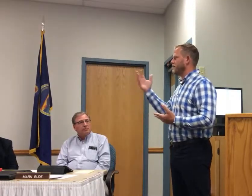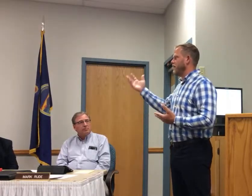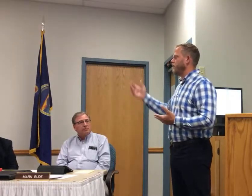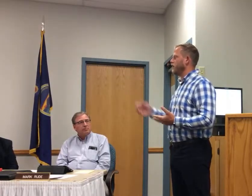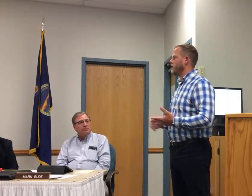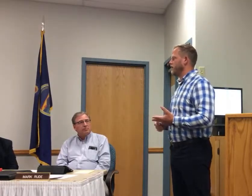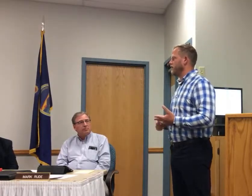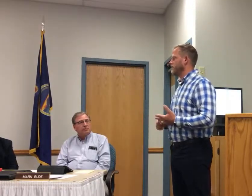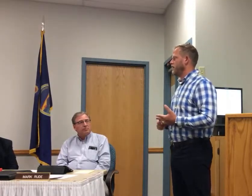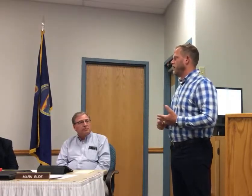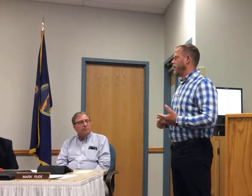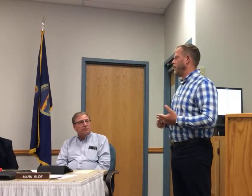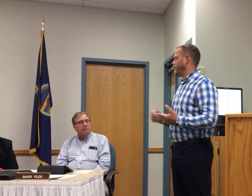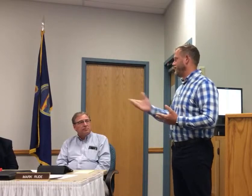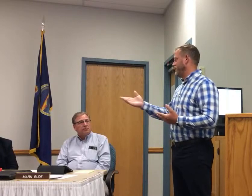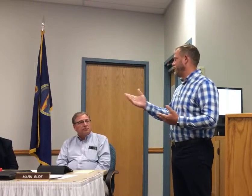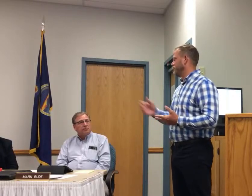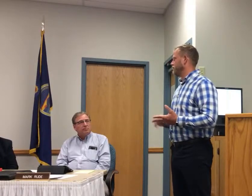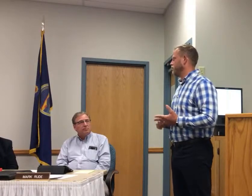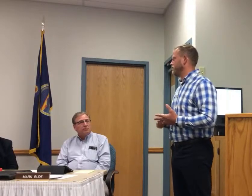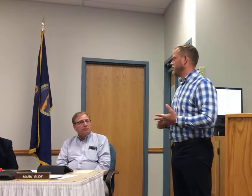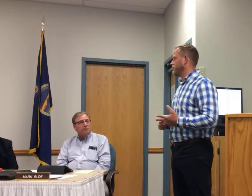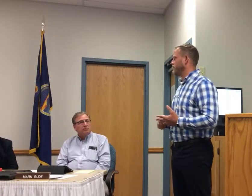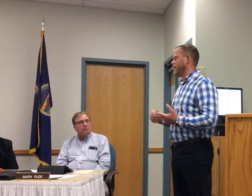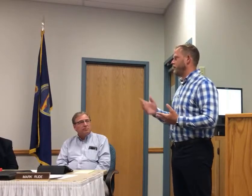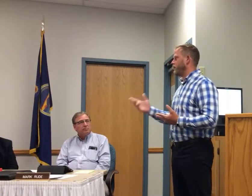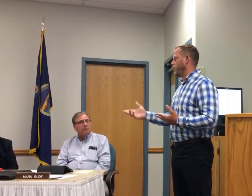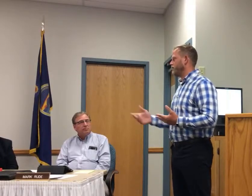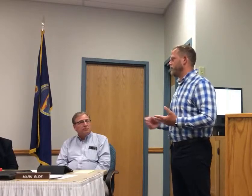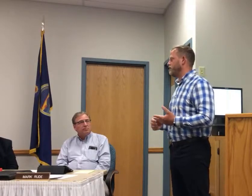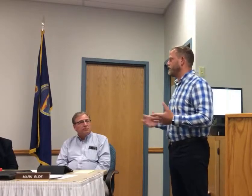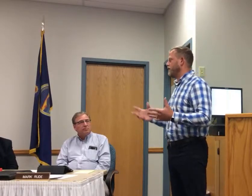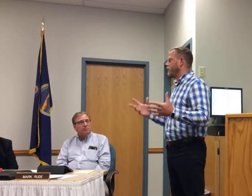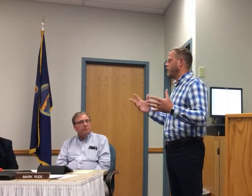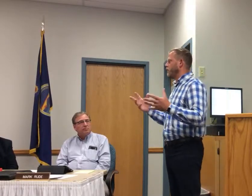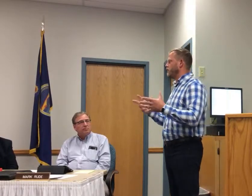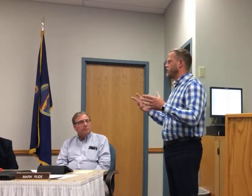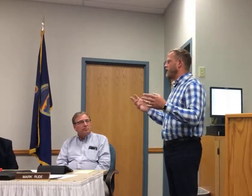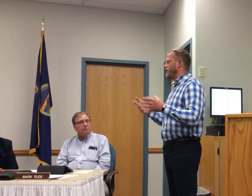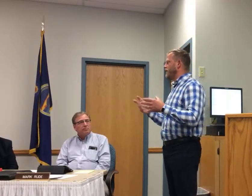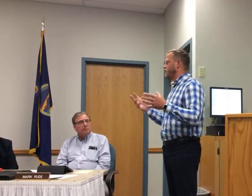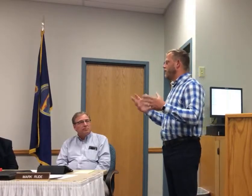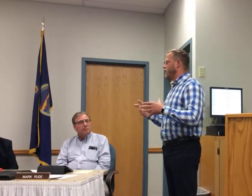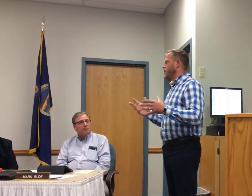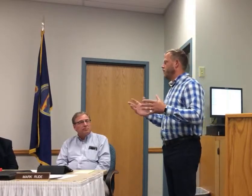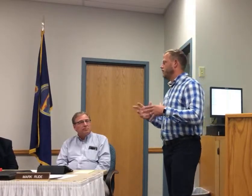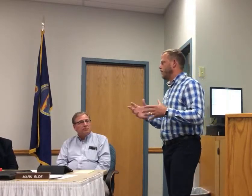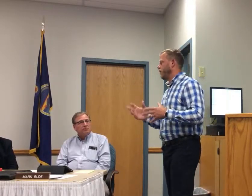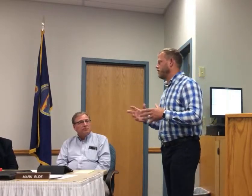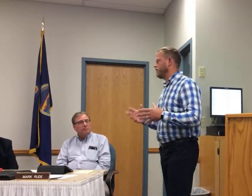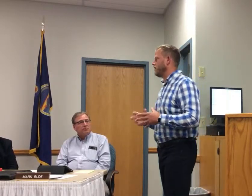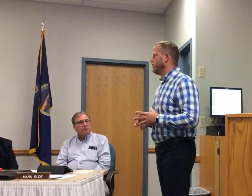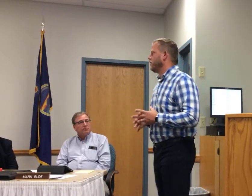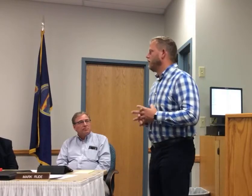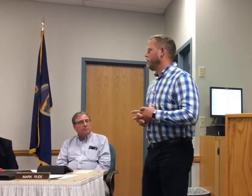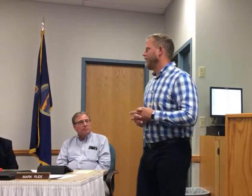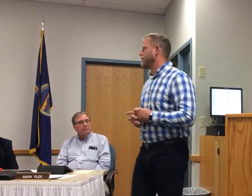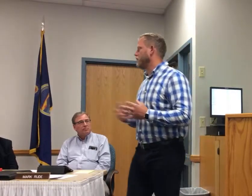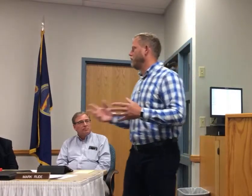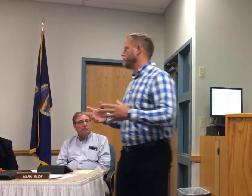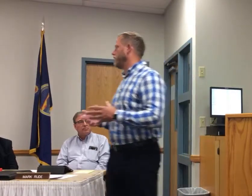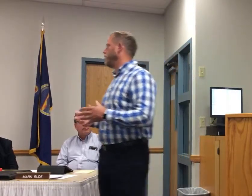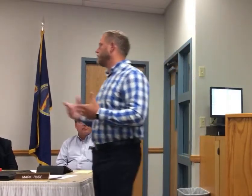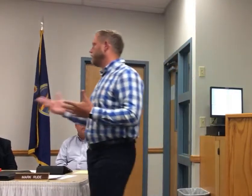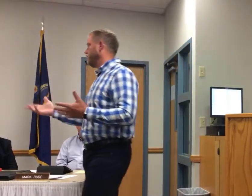their next level of kids. Tennis was another example, golf's another example, where we try to keep those sub-varsity